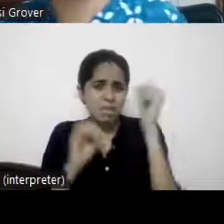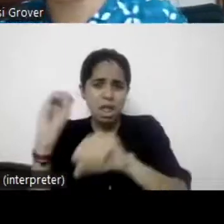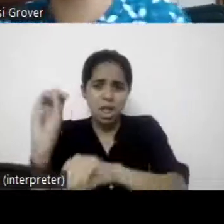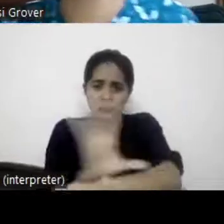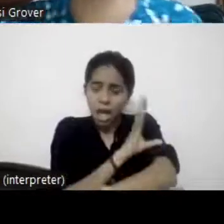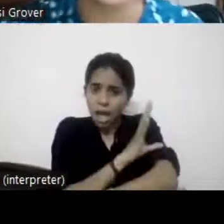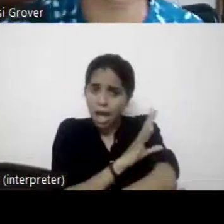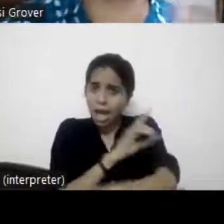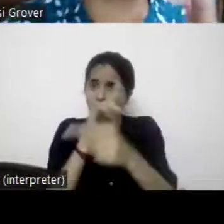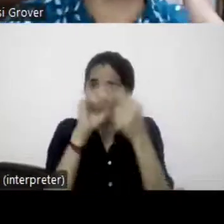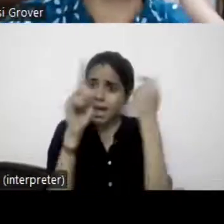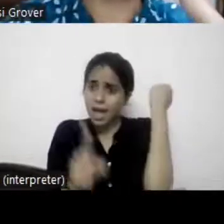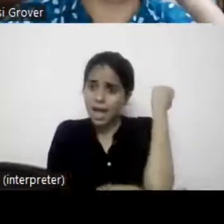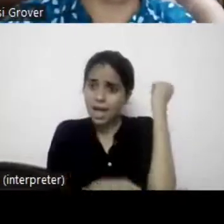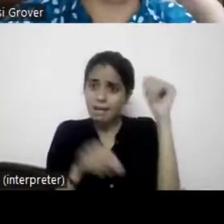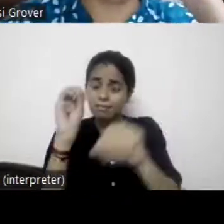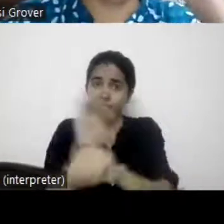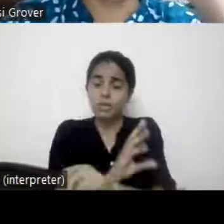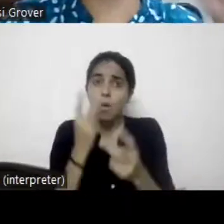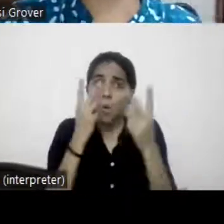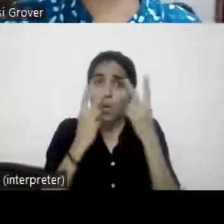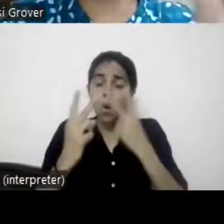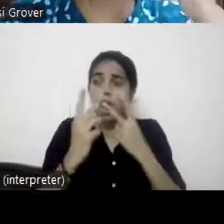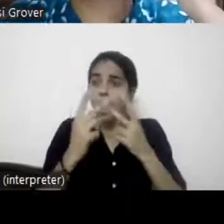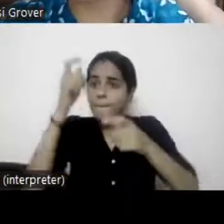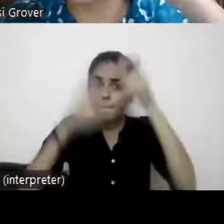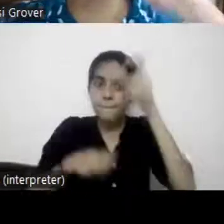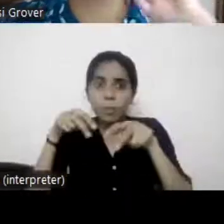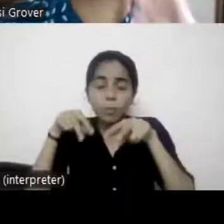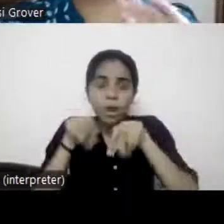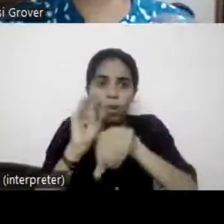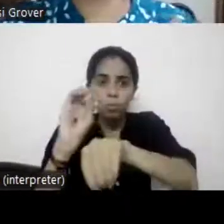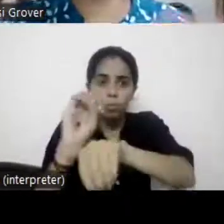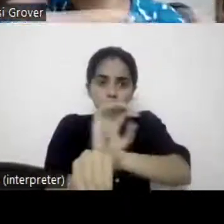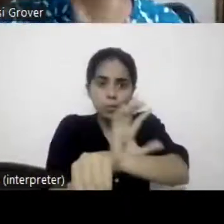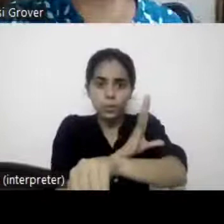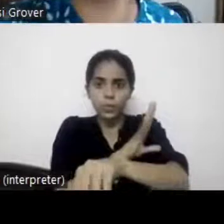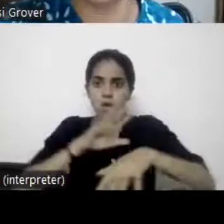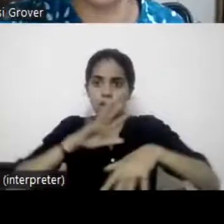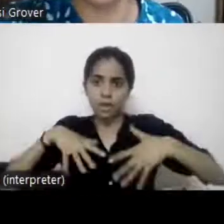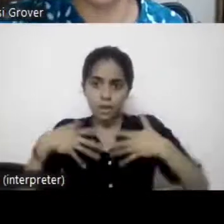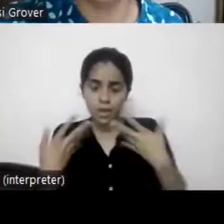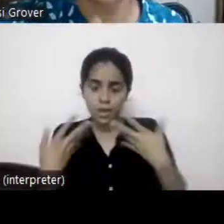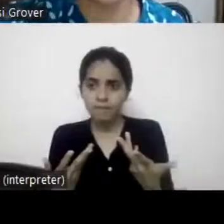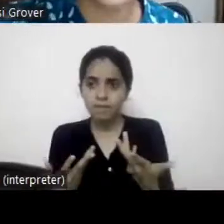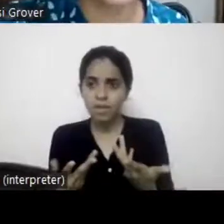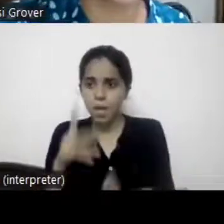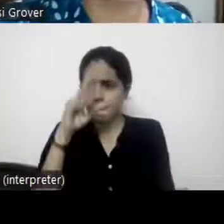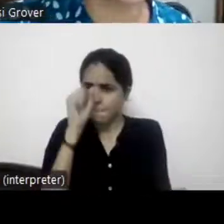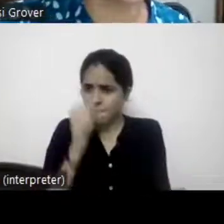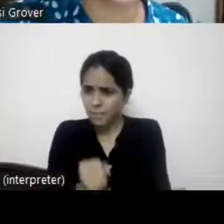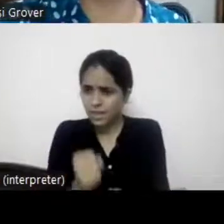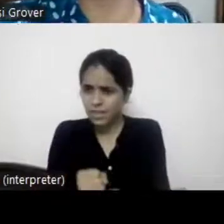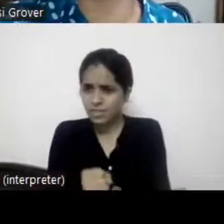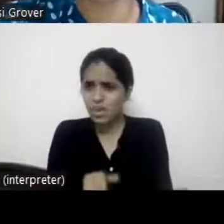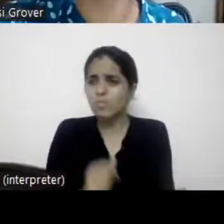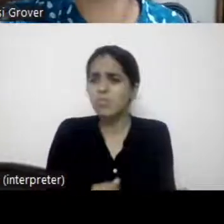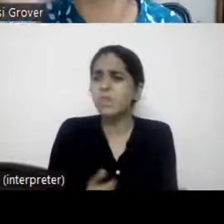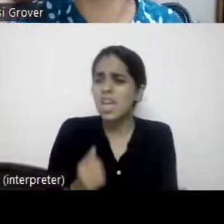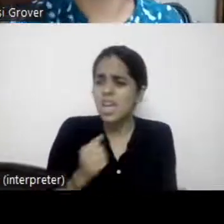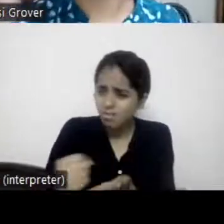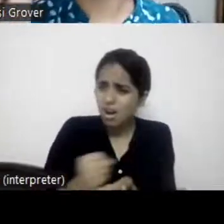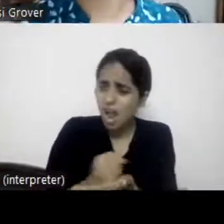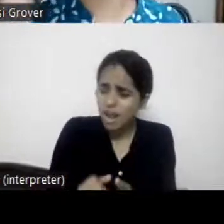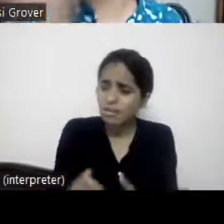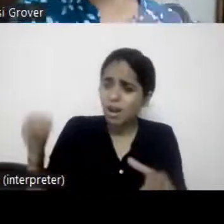for, the viewers basically. What if she was given a chance to be with somebody? What if she was given a chance to have